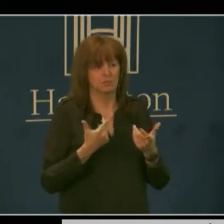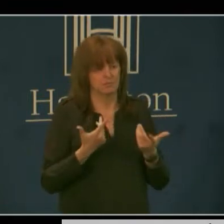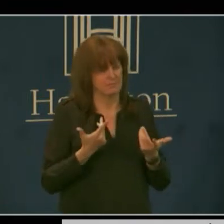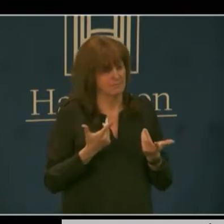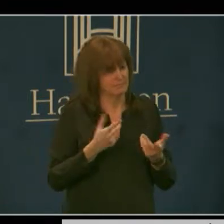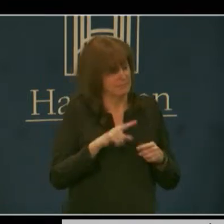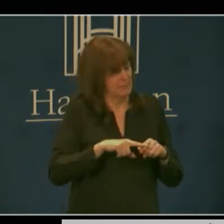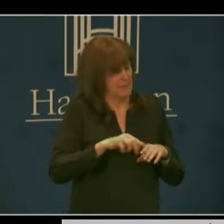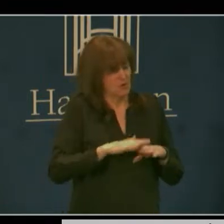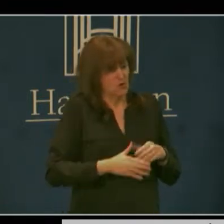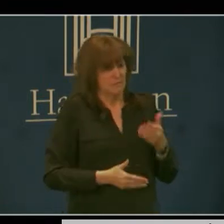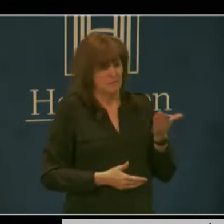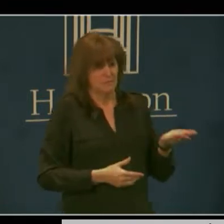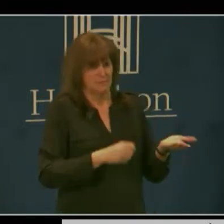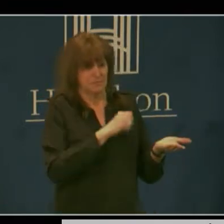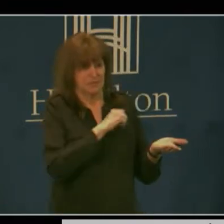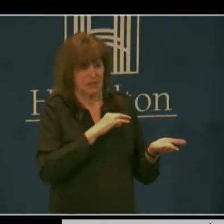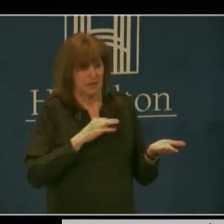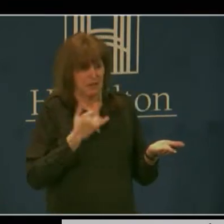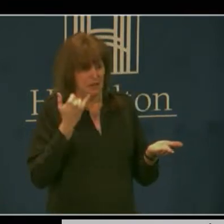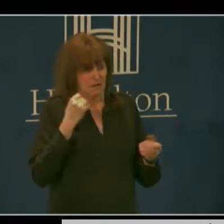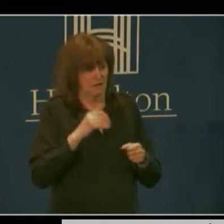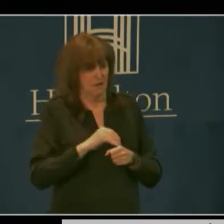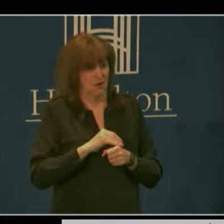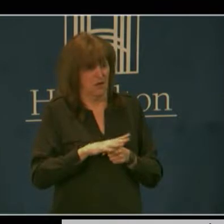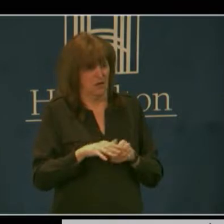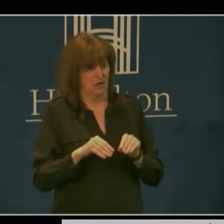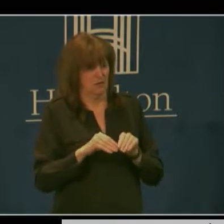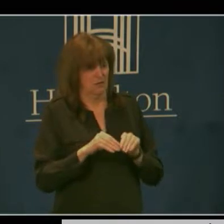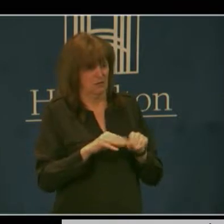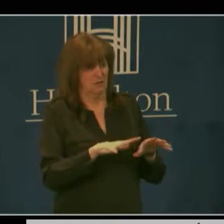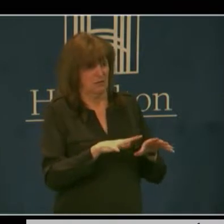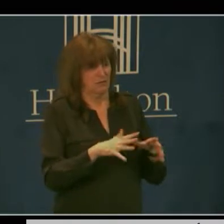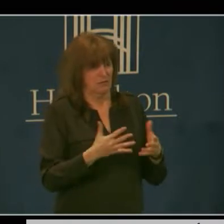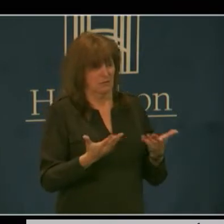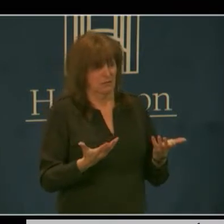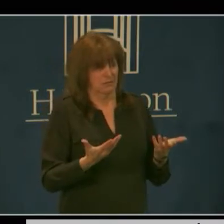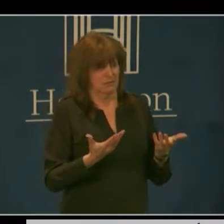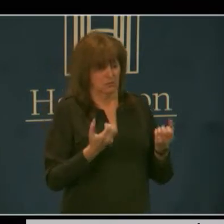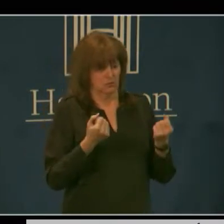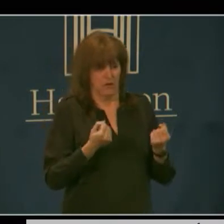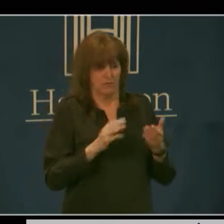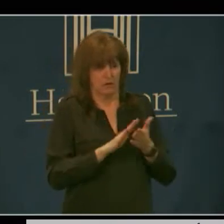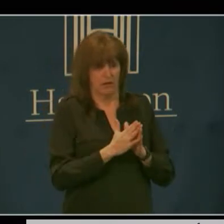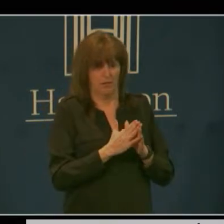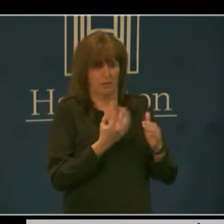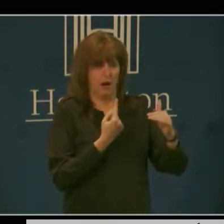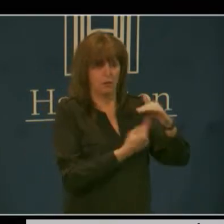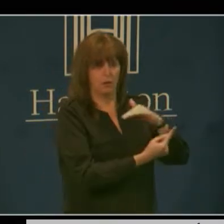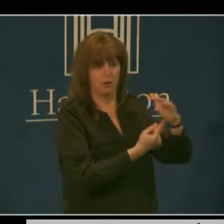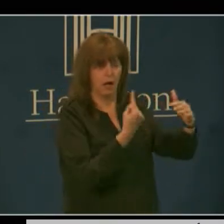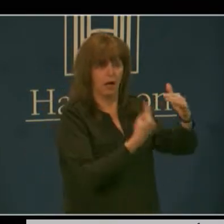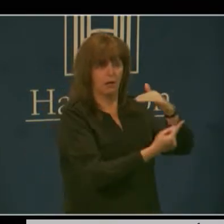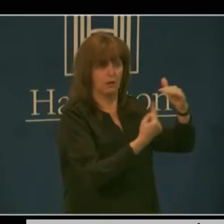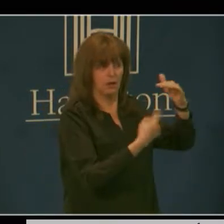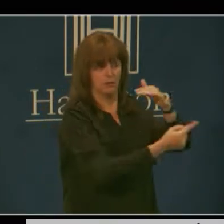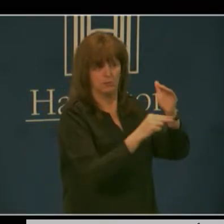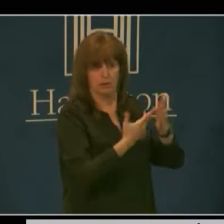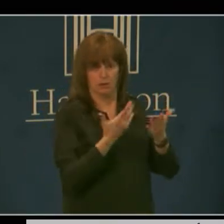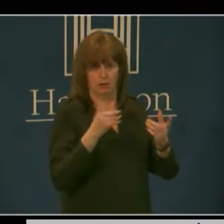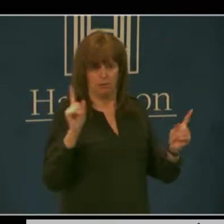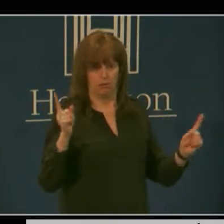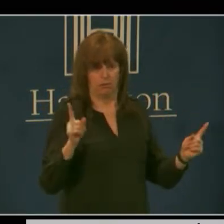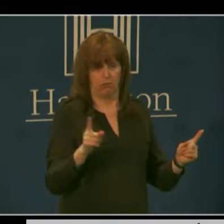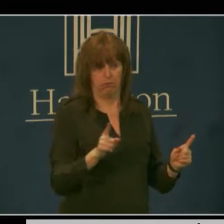we were hit with a number of people that had to self-isolate. So that meant we had to reduce a bit of our service. So our hope is it's there.